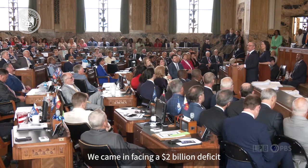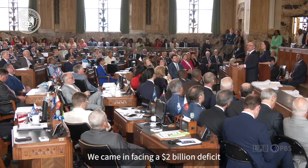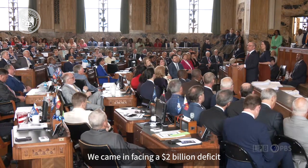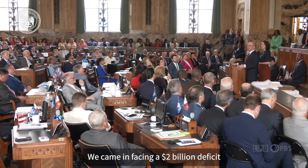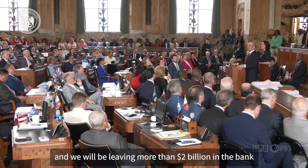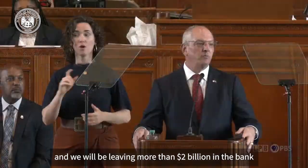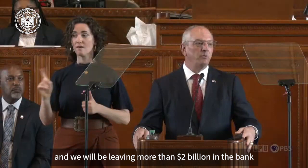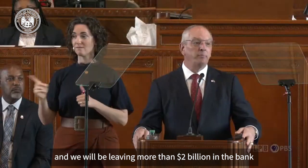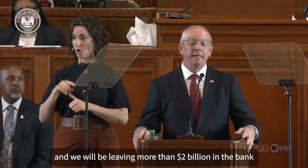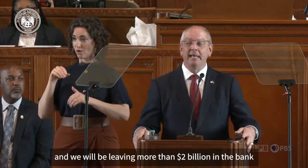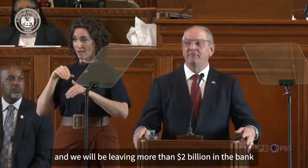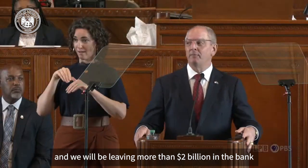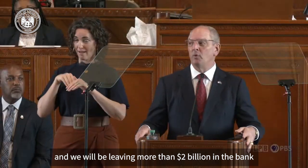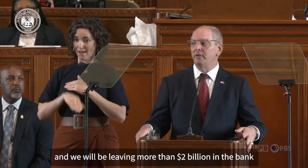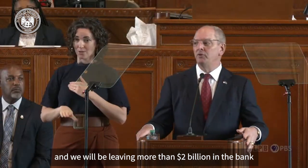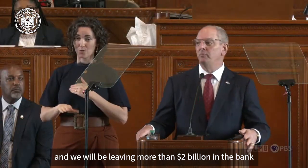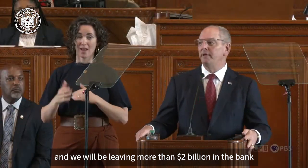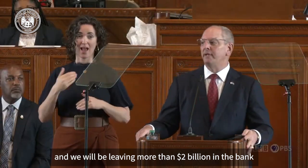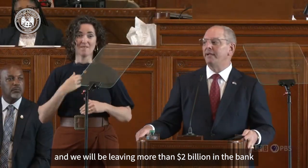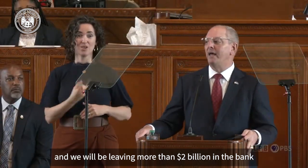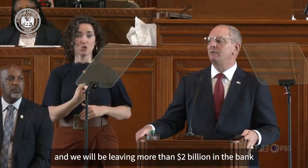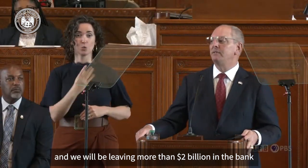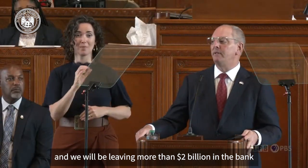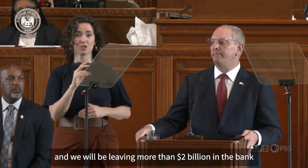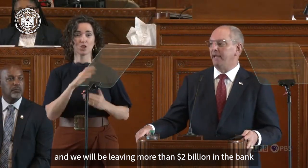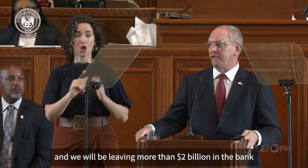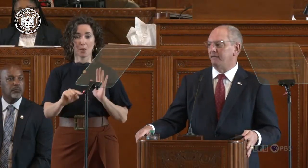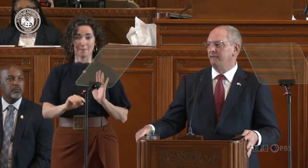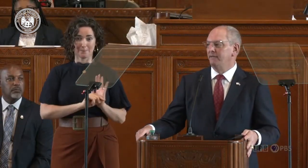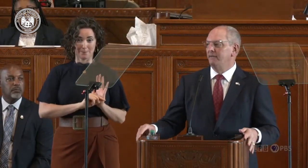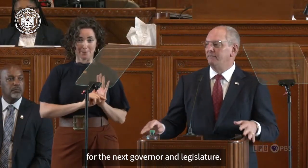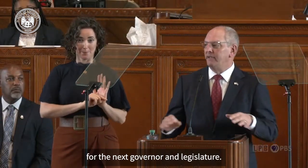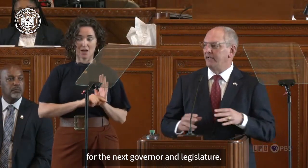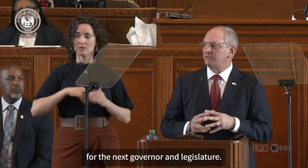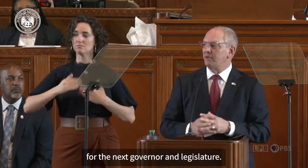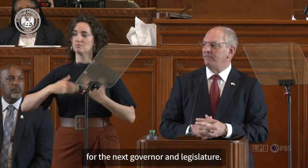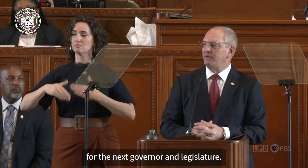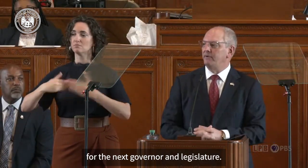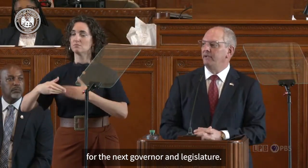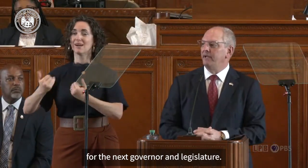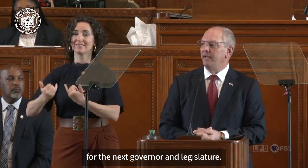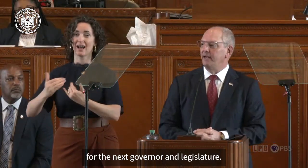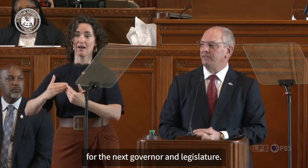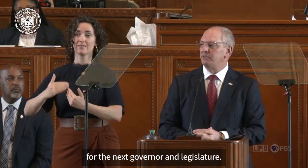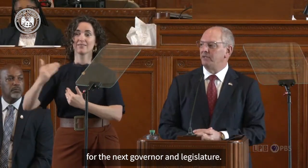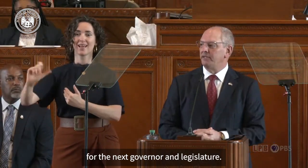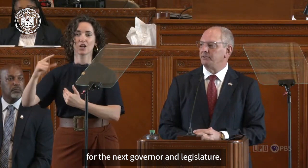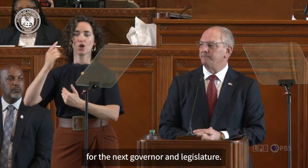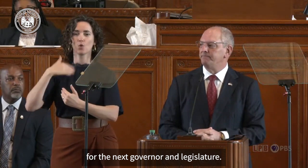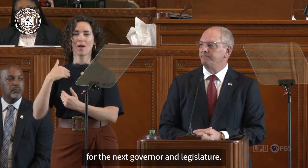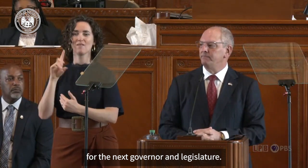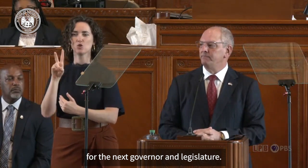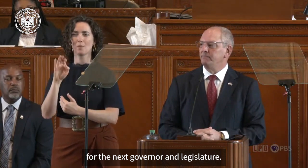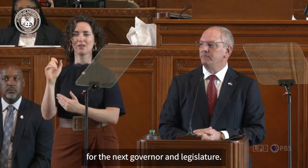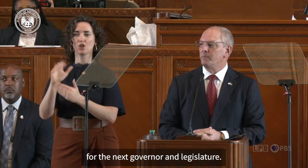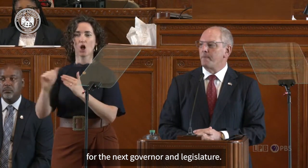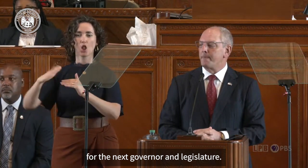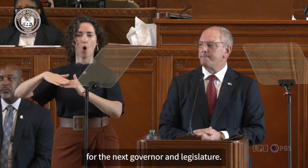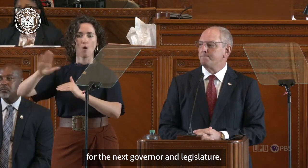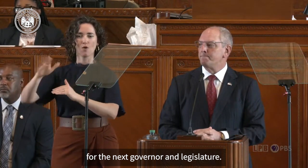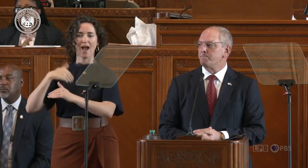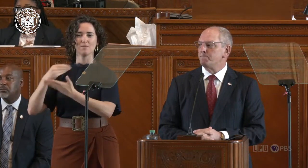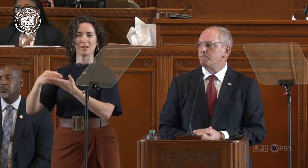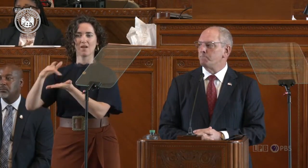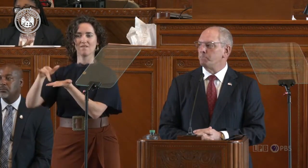billion deficit, and we will be leaving more than $2 billion in the bank for the next governor and legislature.